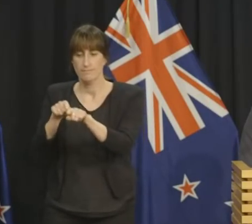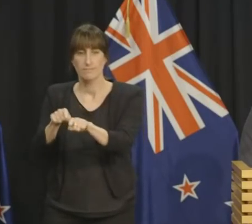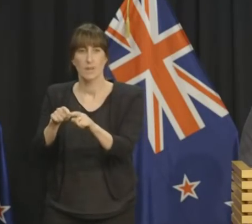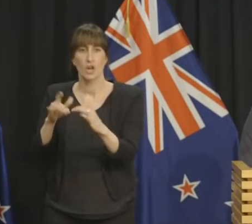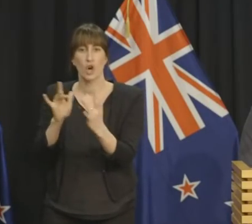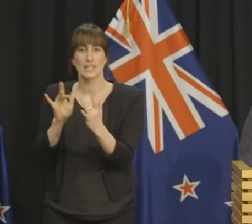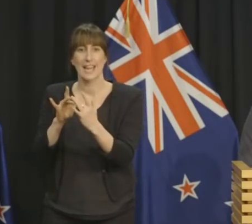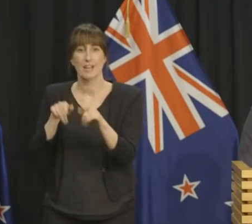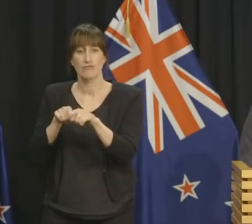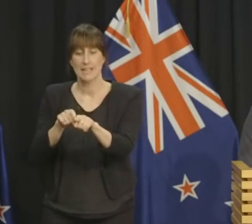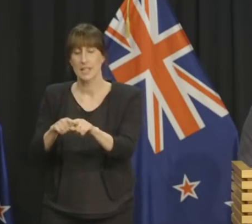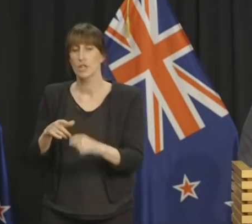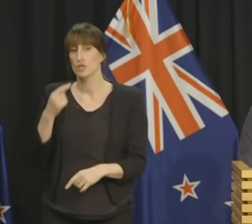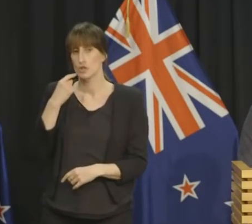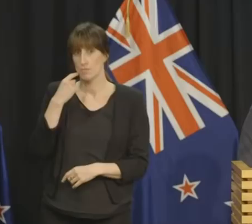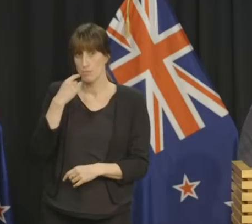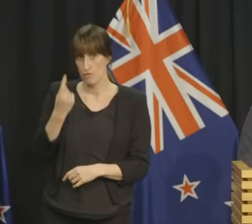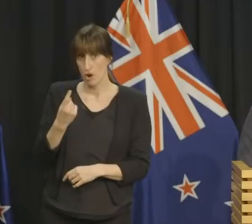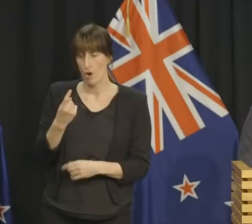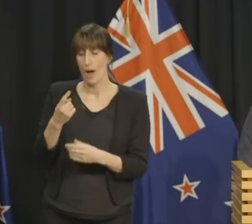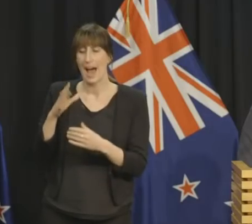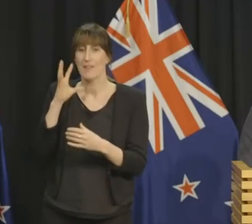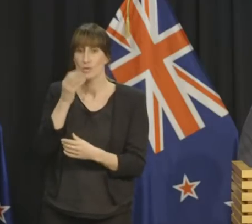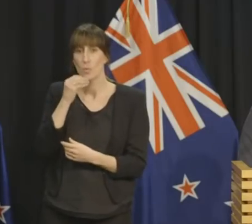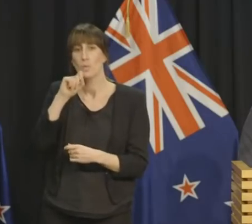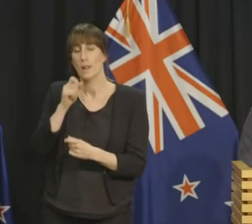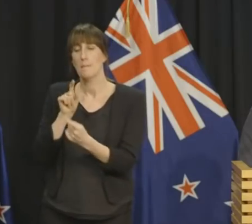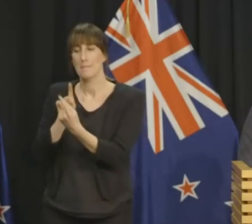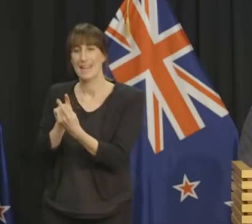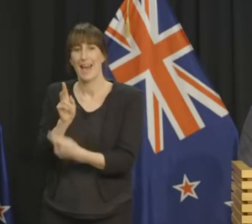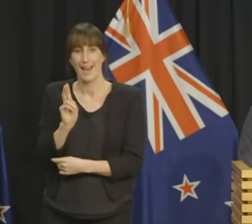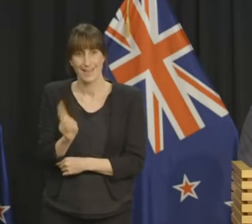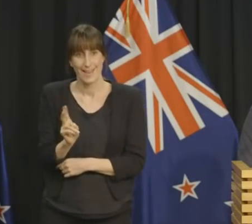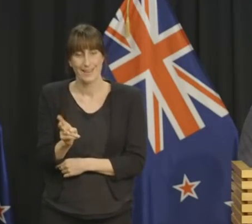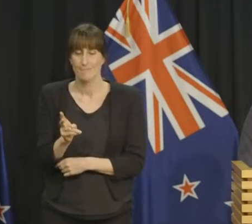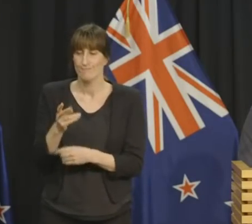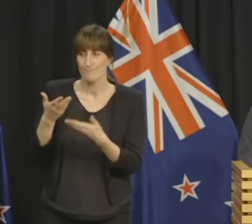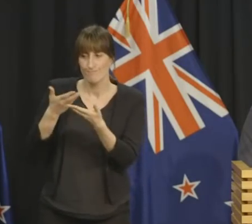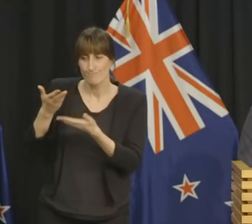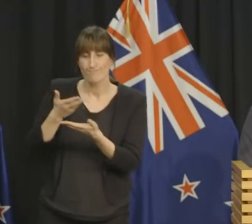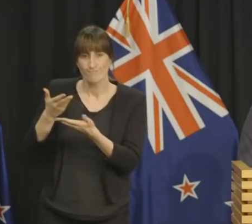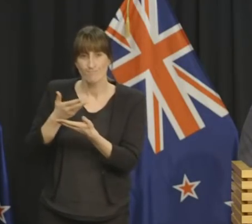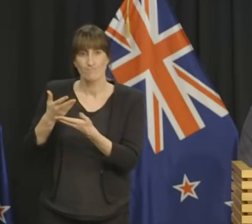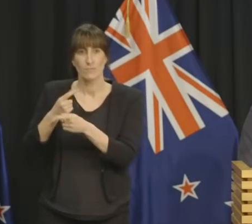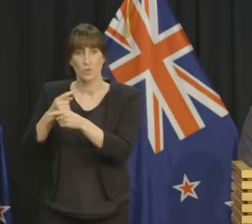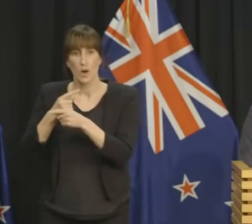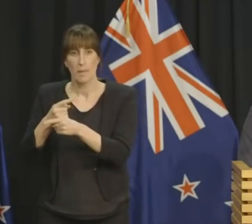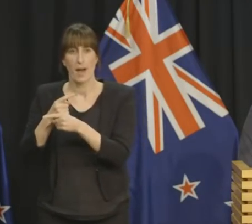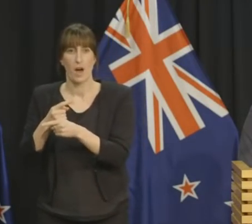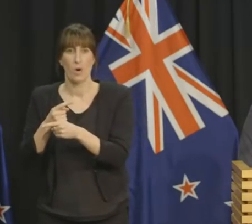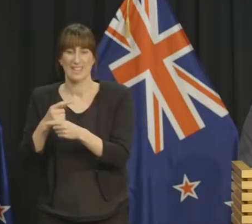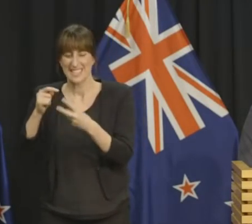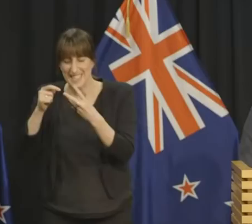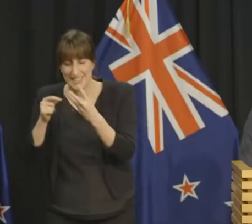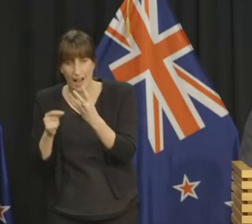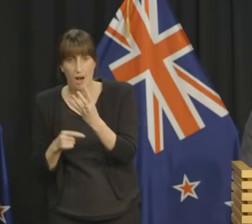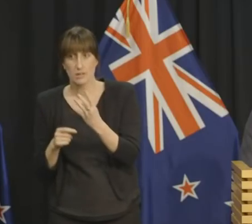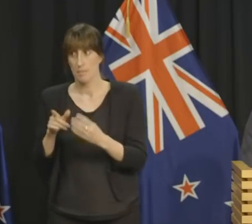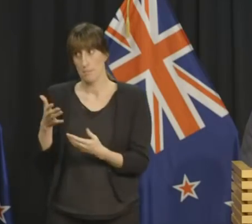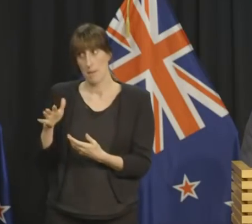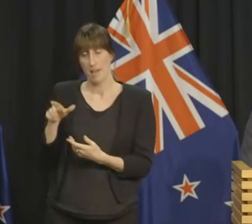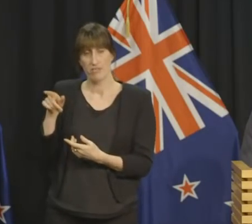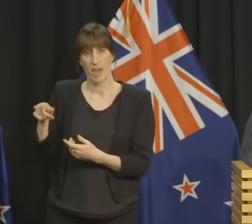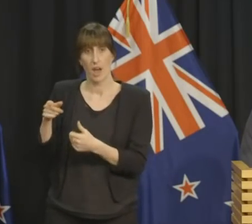some time tomorrow afternoon to sit down with them and work through in detail what they've been doing around that. And if they have further recommendations